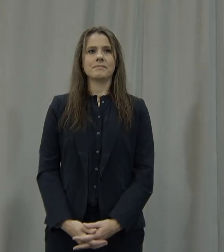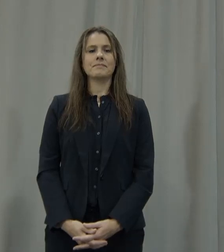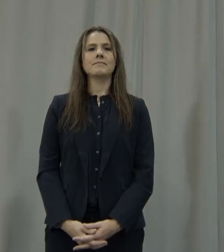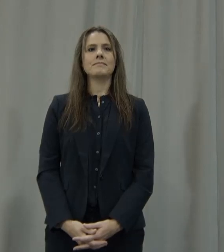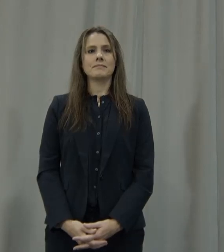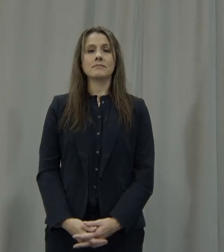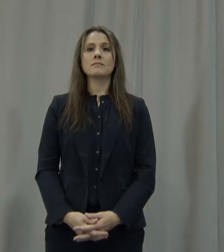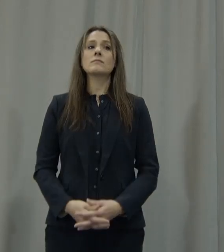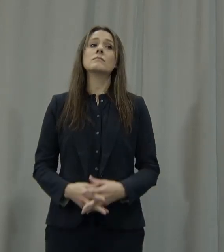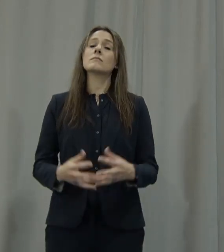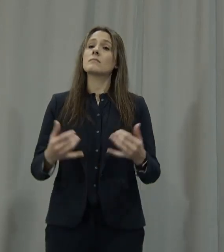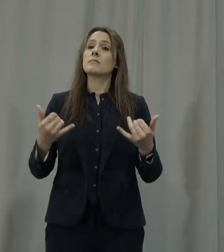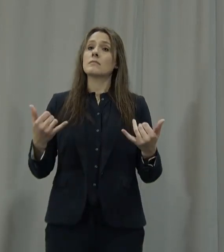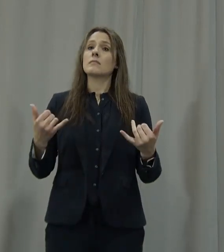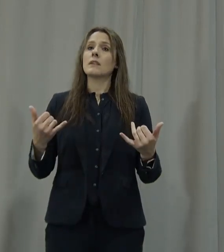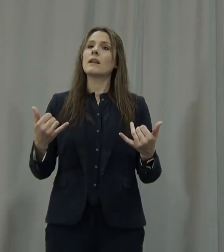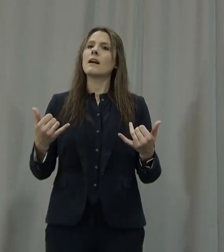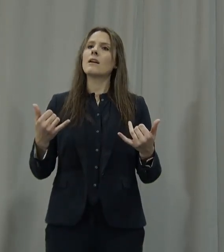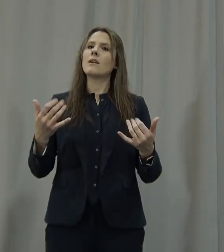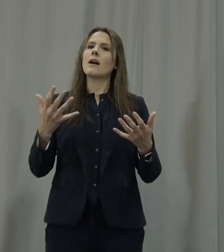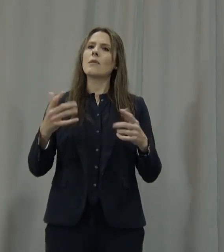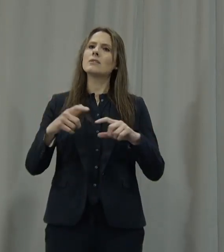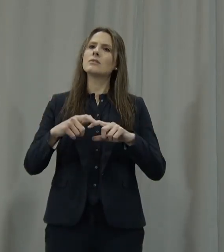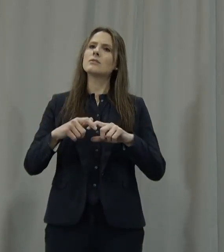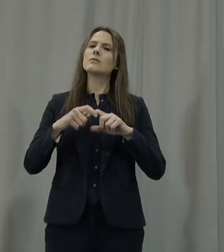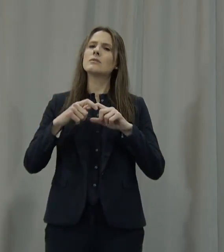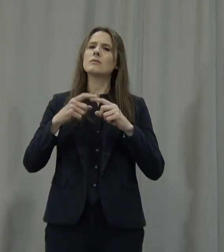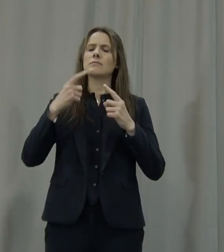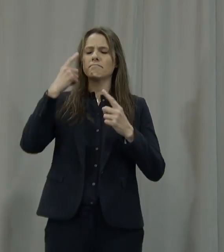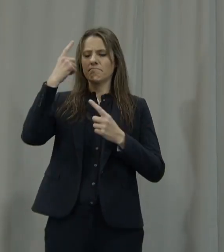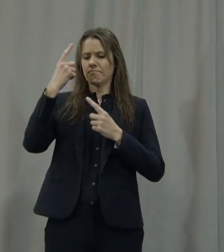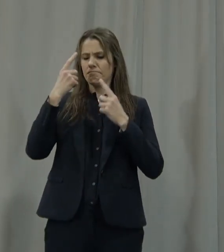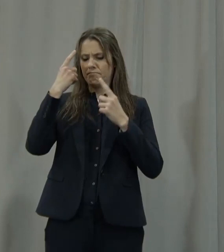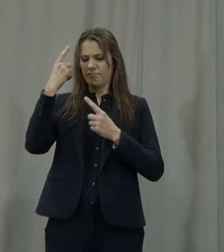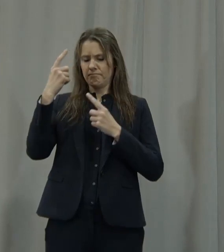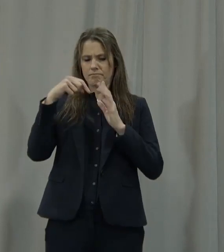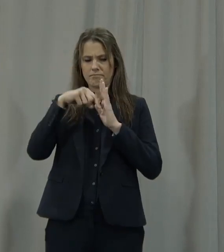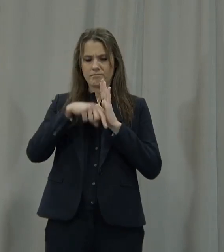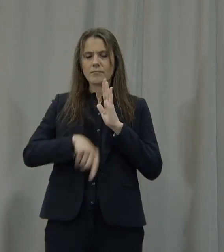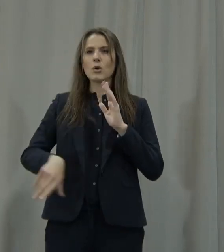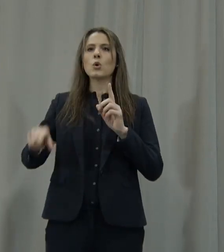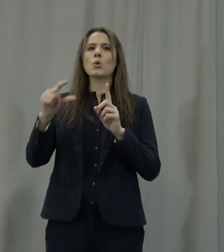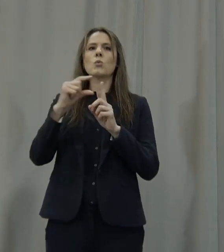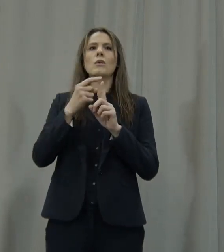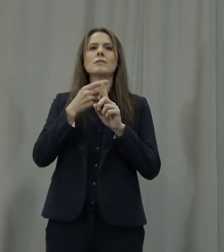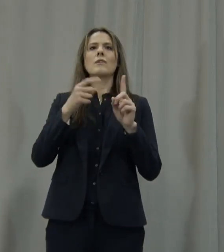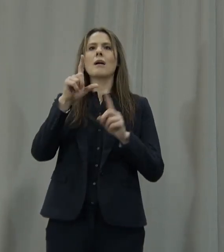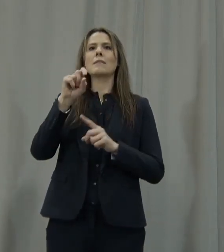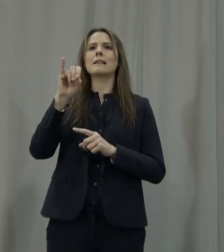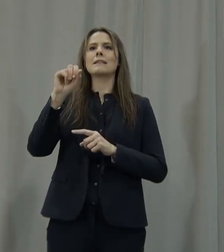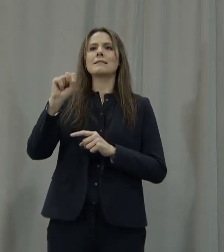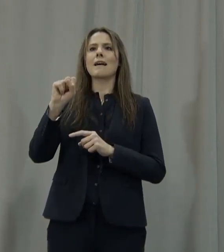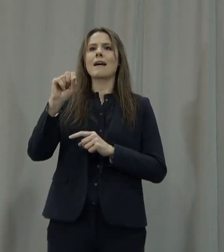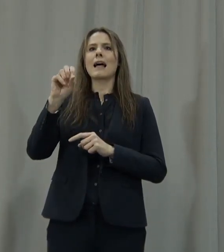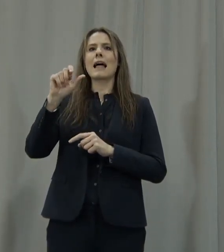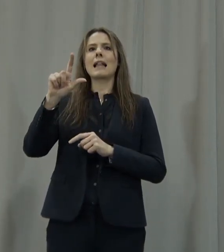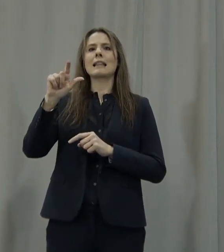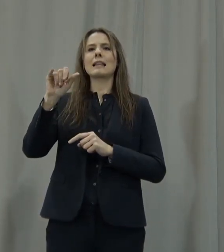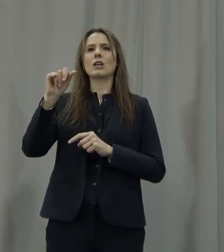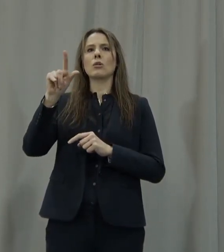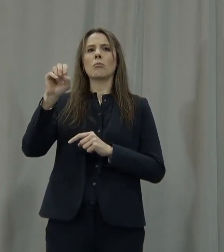And I'm going to invite you into a reflection further on that with the words of Lisa Littlebird, a